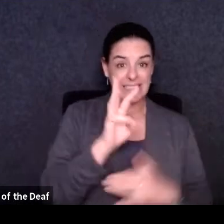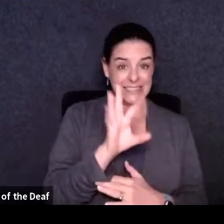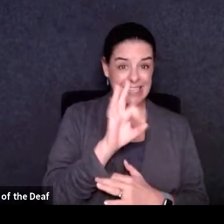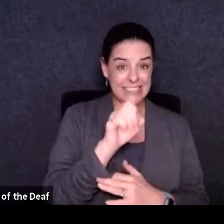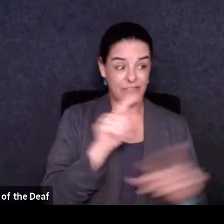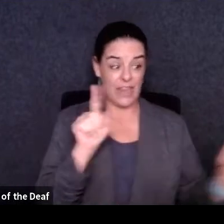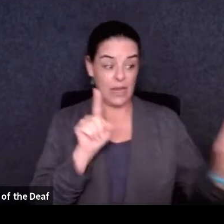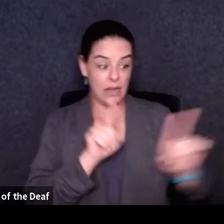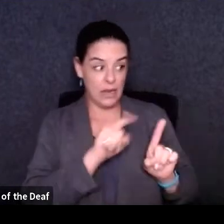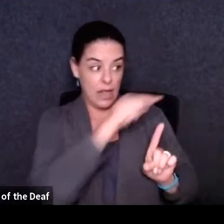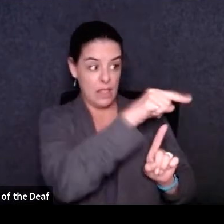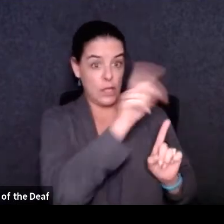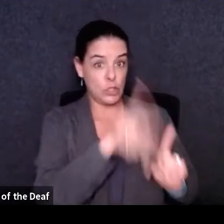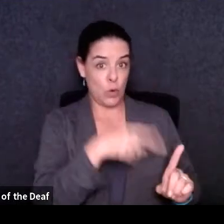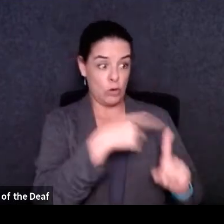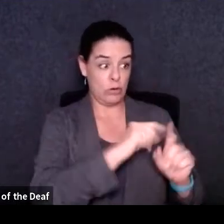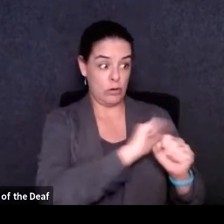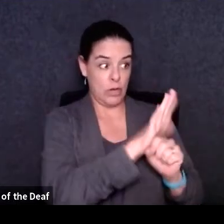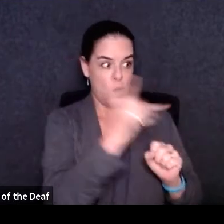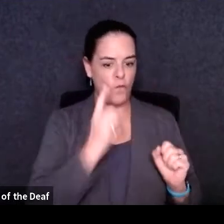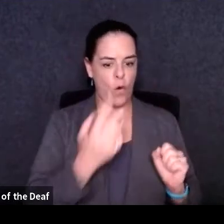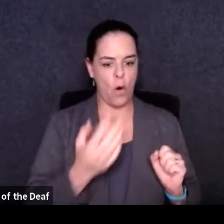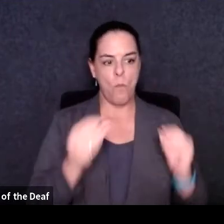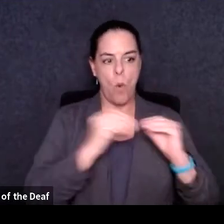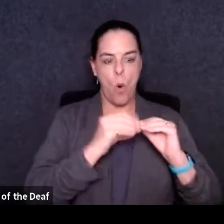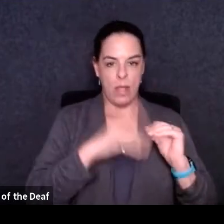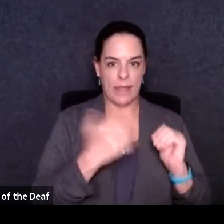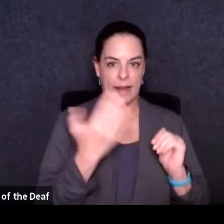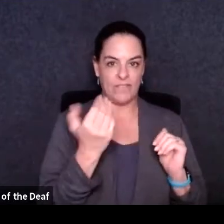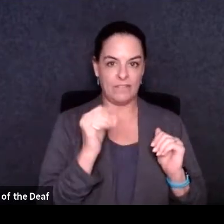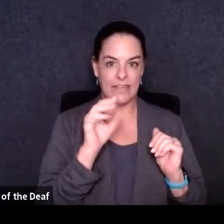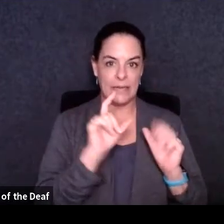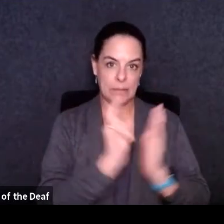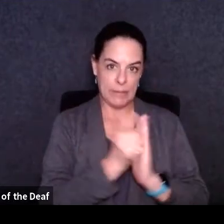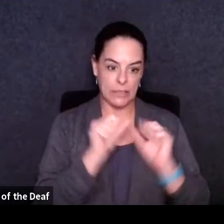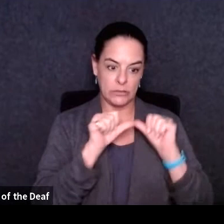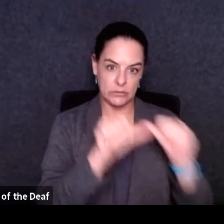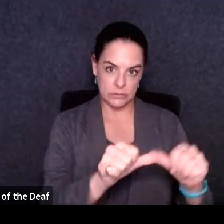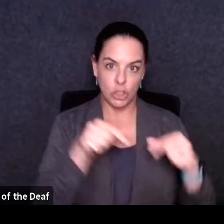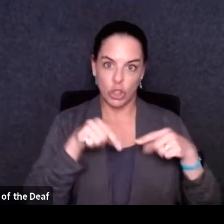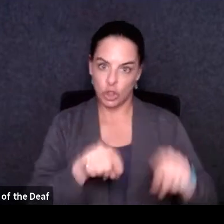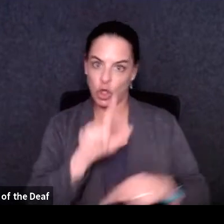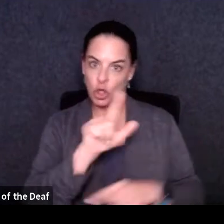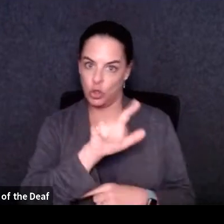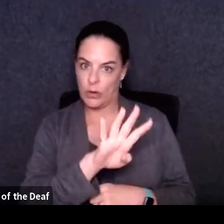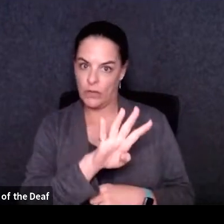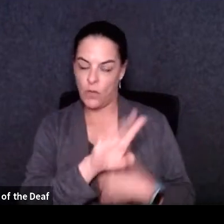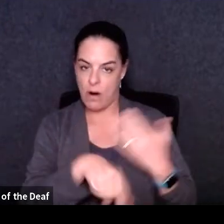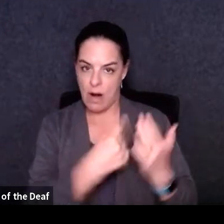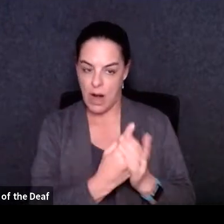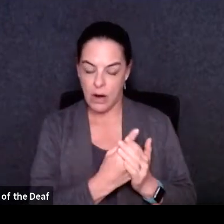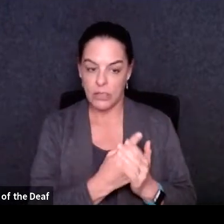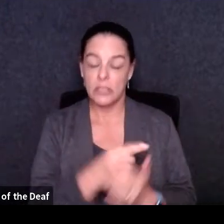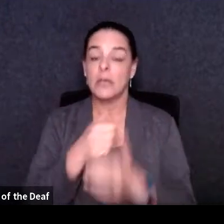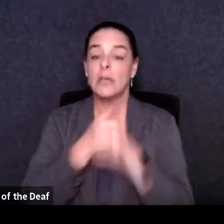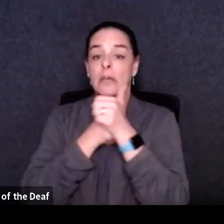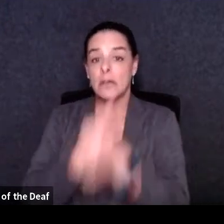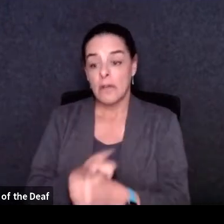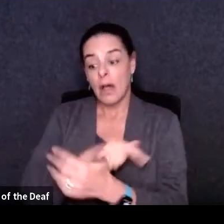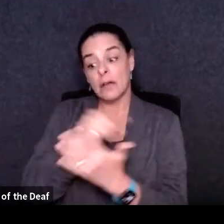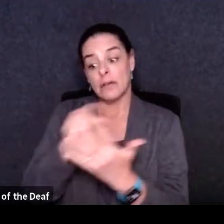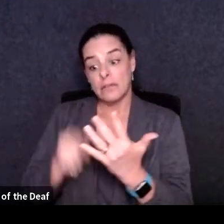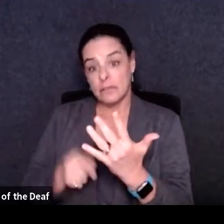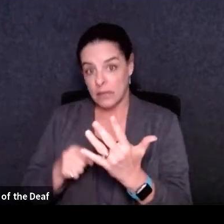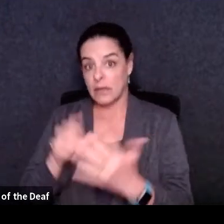individual for more than 15 minutes over a 24-hour period. Abiding by the 5 core actions, especially the physical